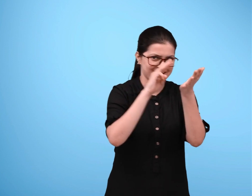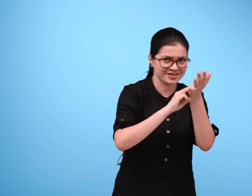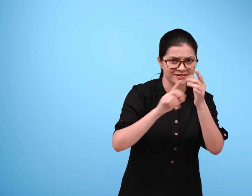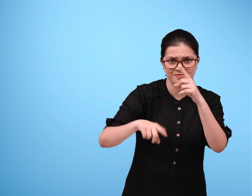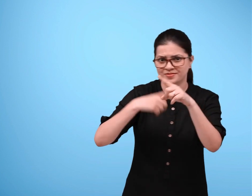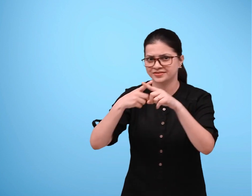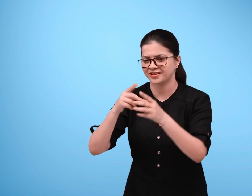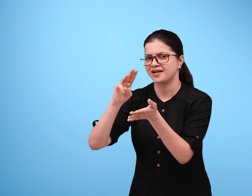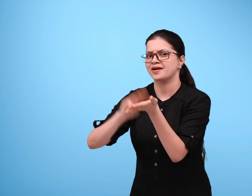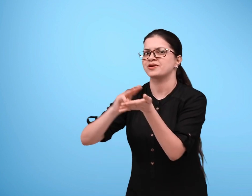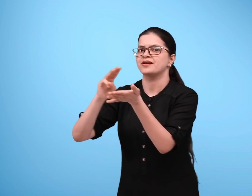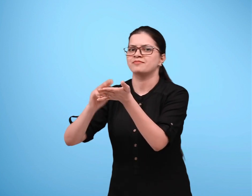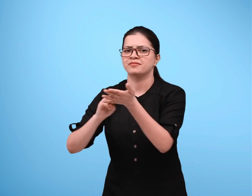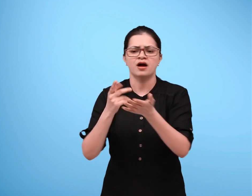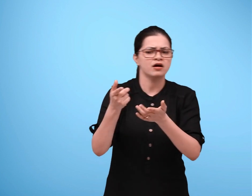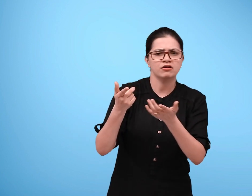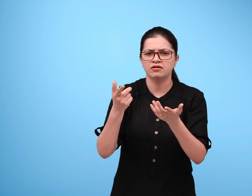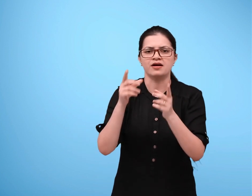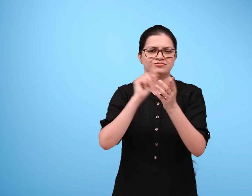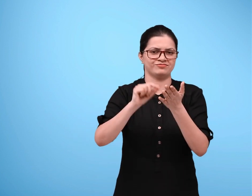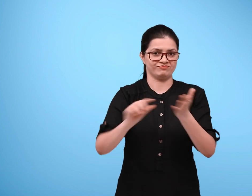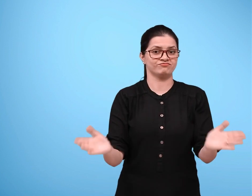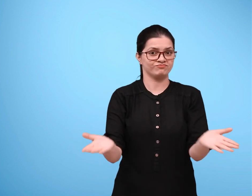Express it into centimeter and millimeter.